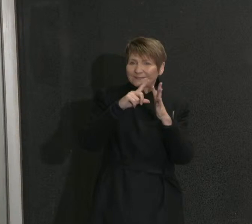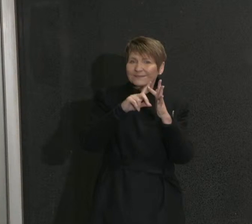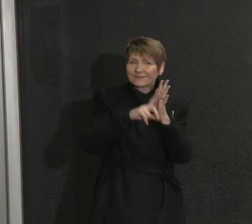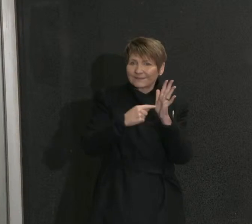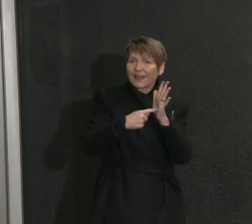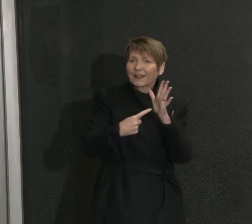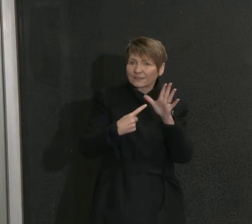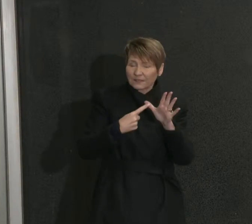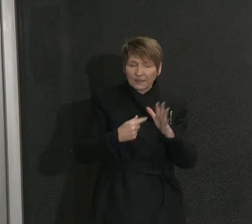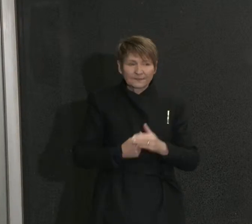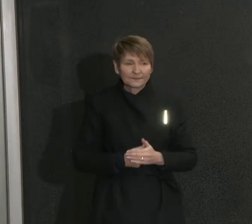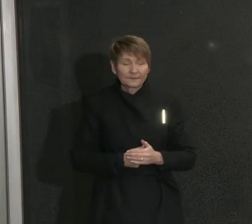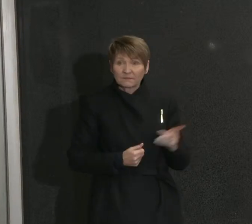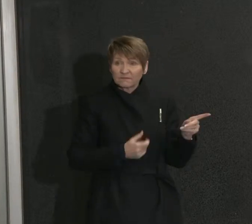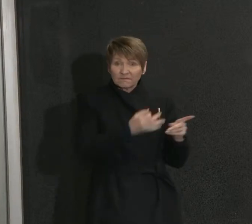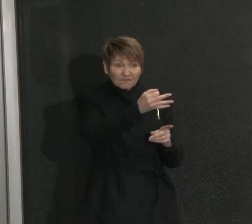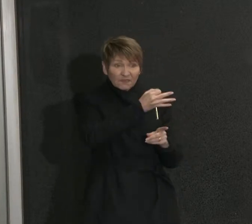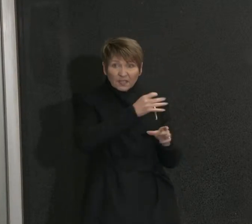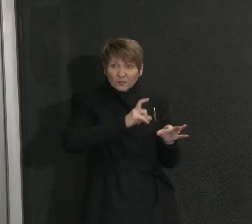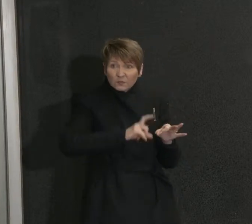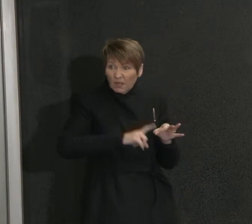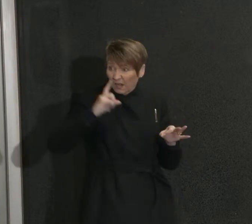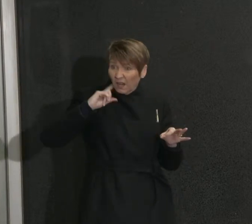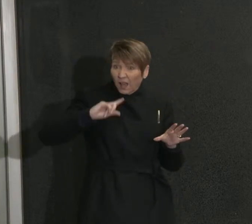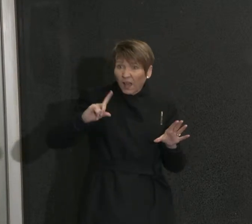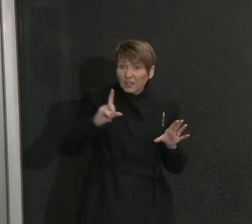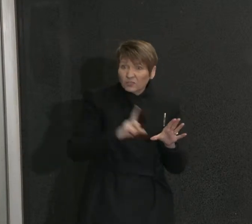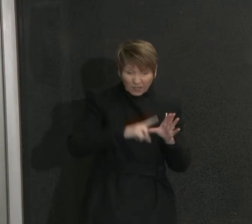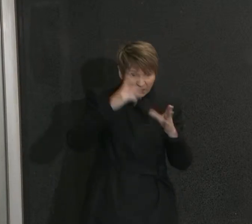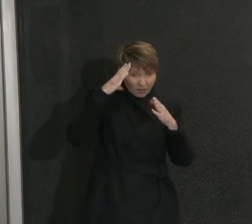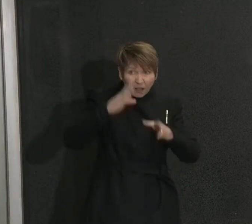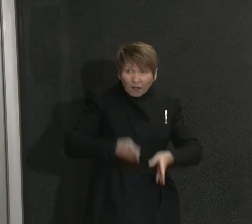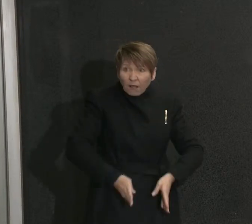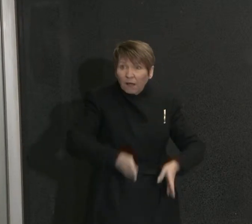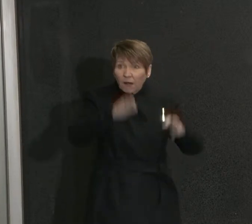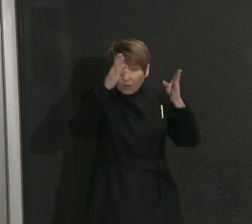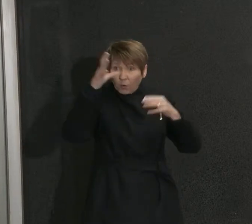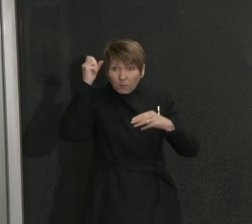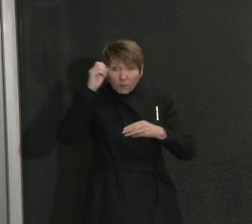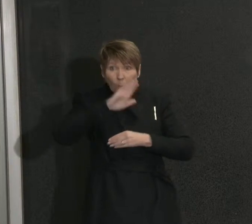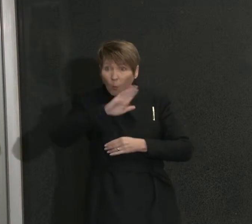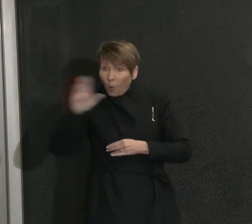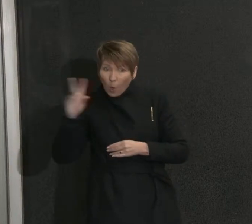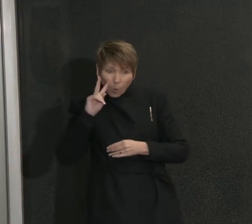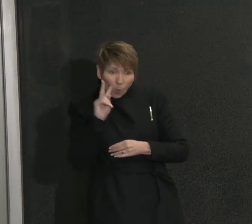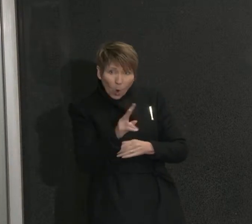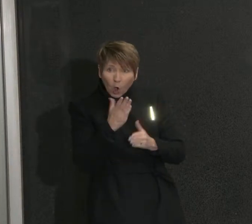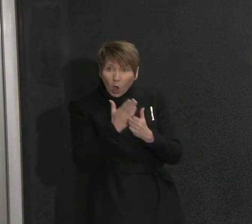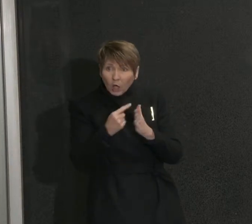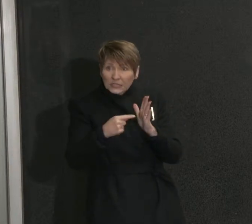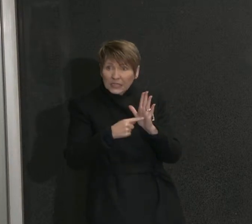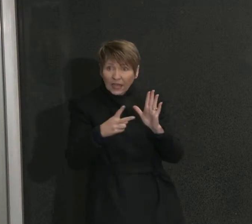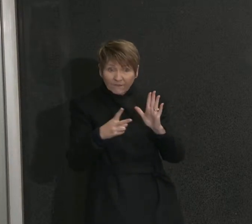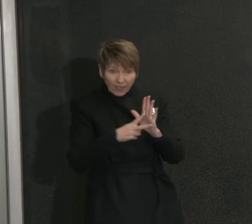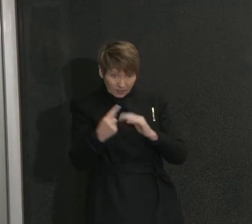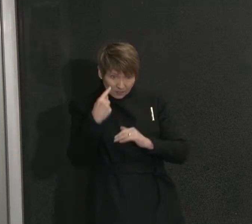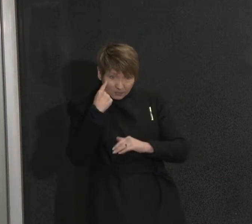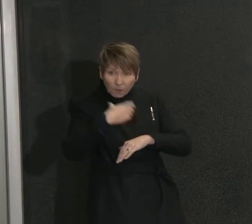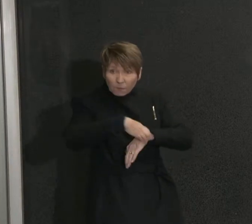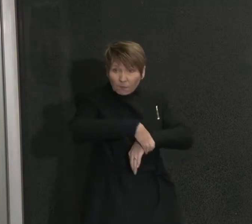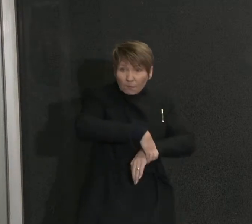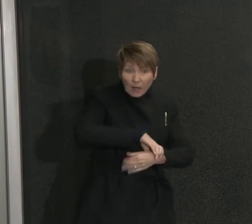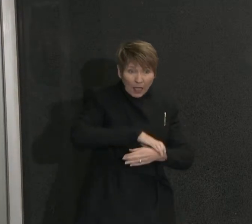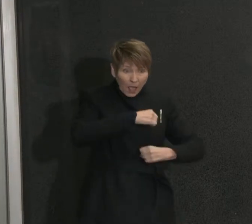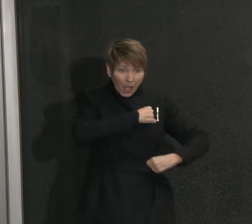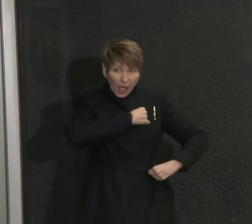last year that wasn't as drastic and didn't infringe on human rights as the Ombudsman said it did? No, we've responded to the Ombudsman's report, and I won't go back over that